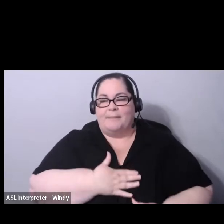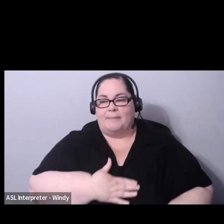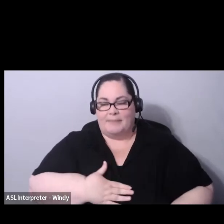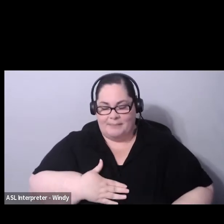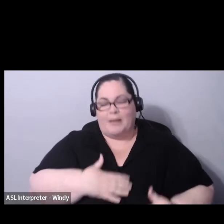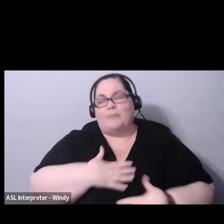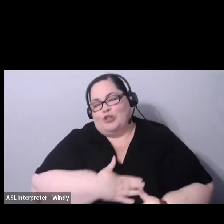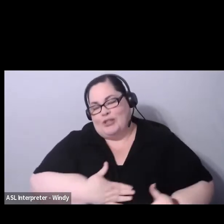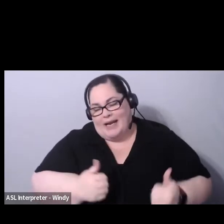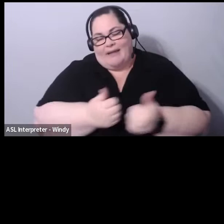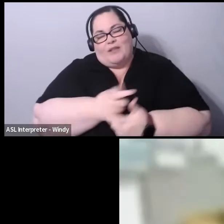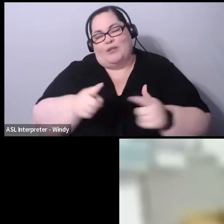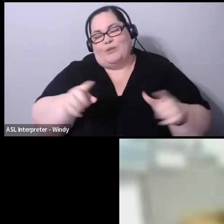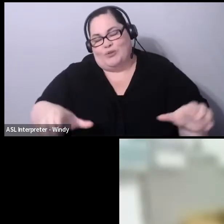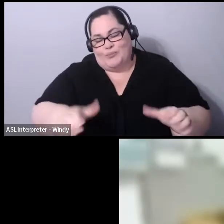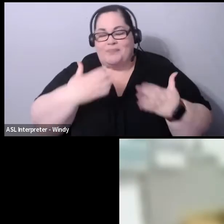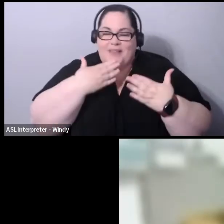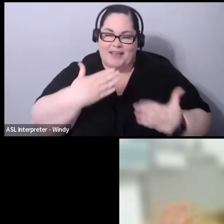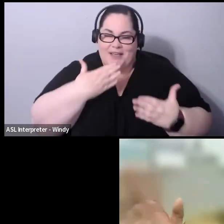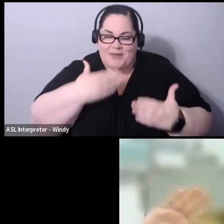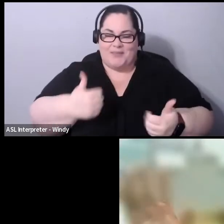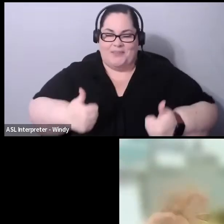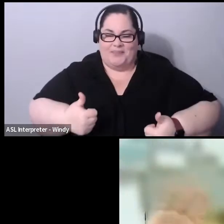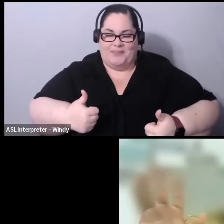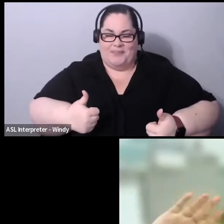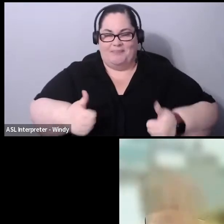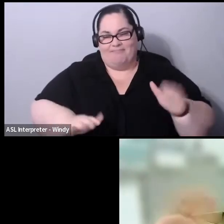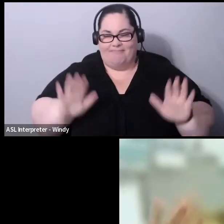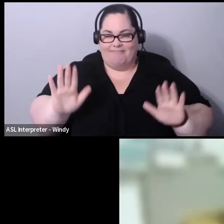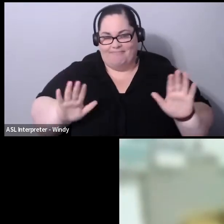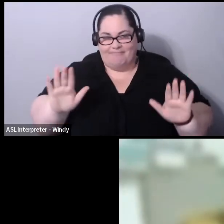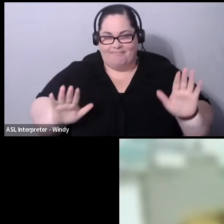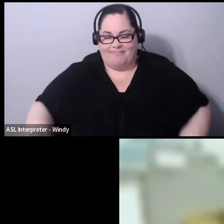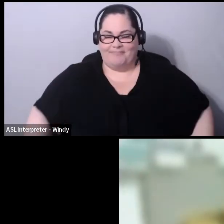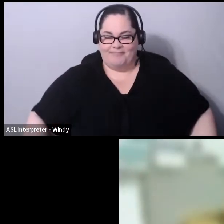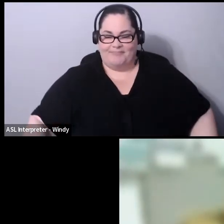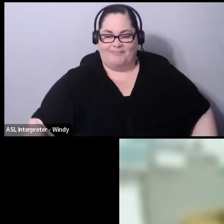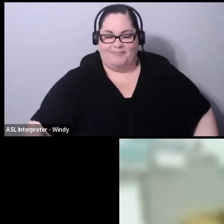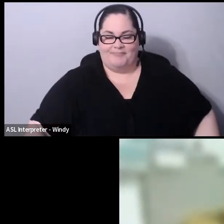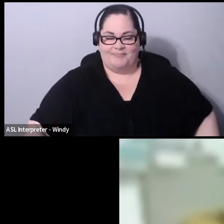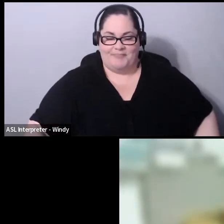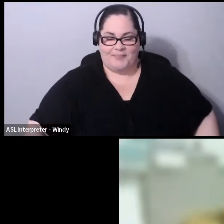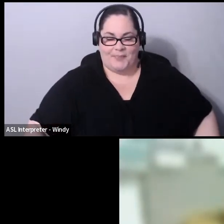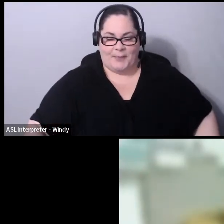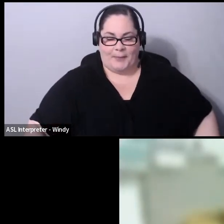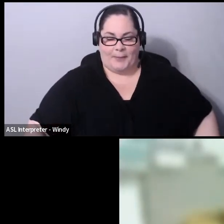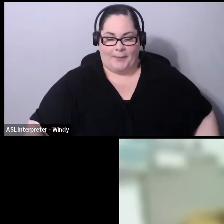that you do. Thank you, everybody. Bye-bye.